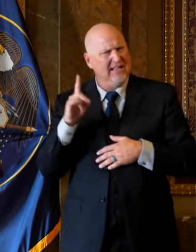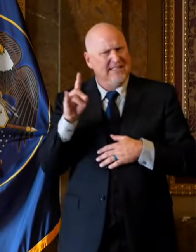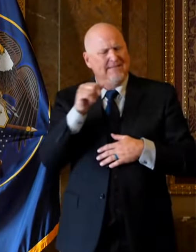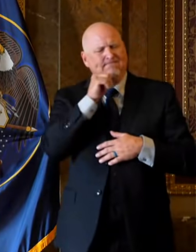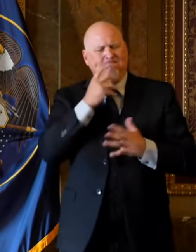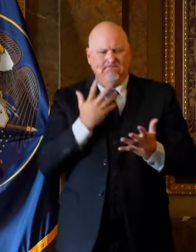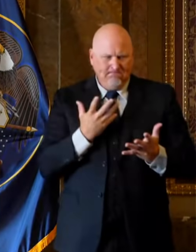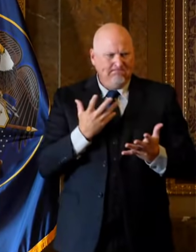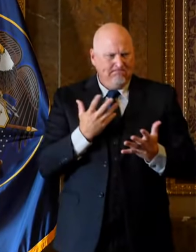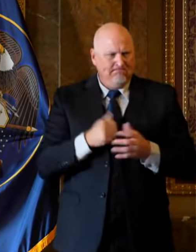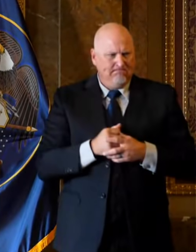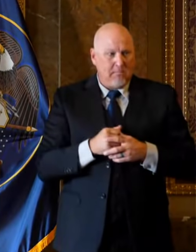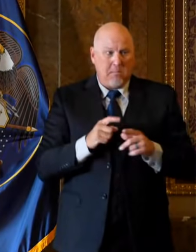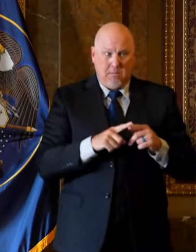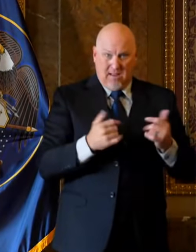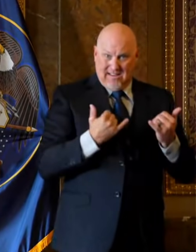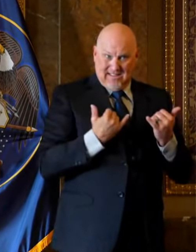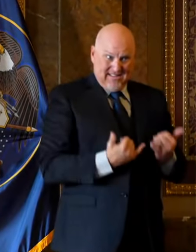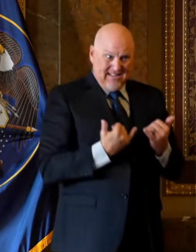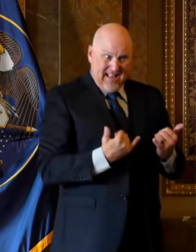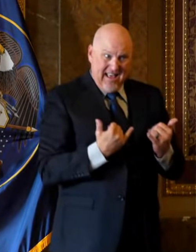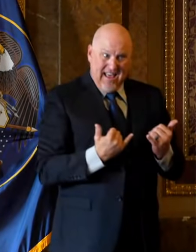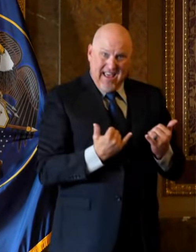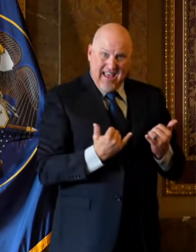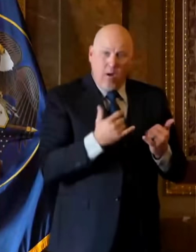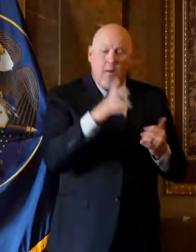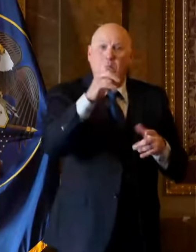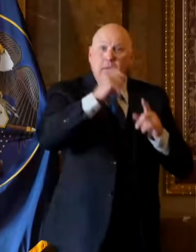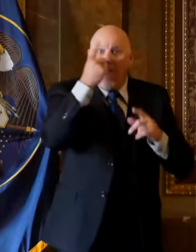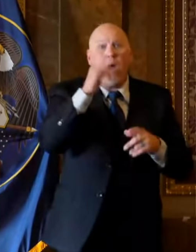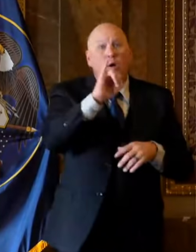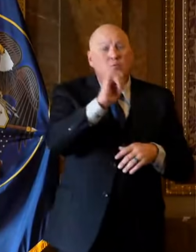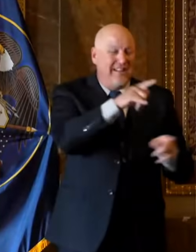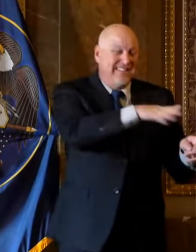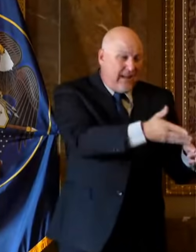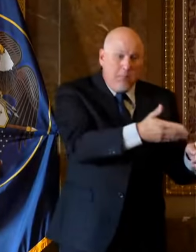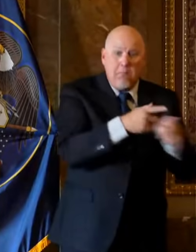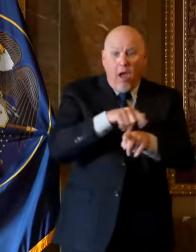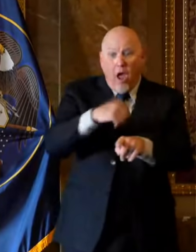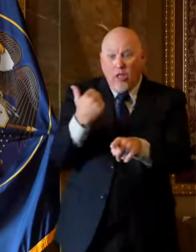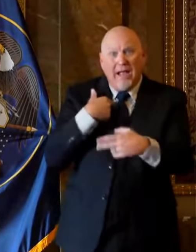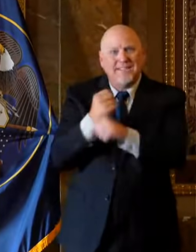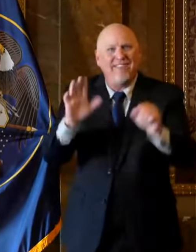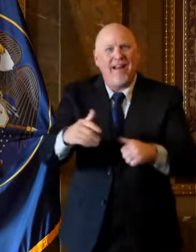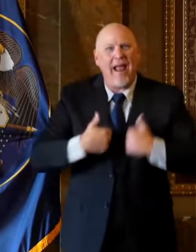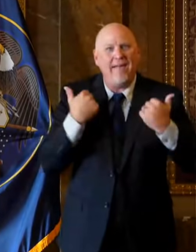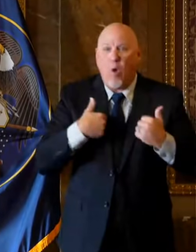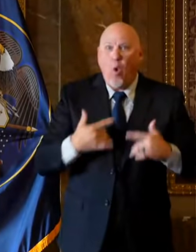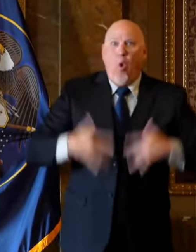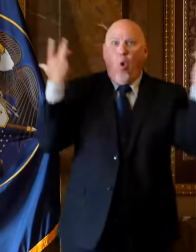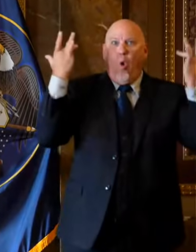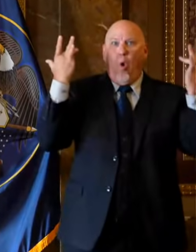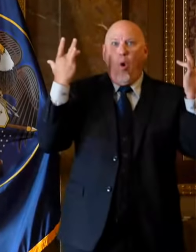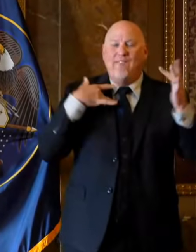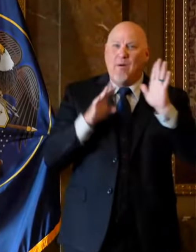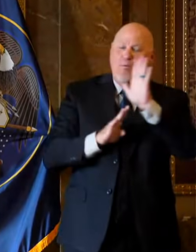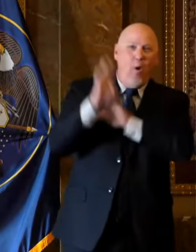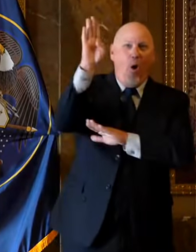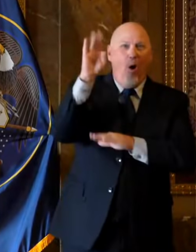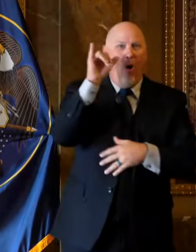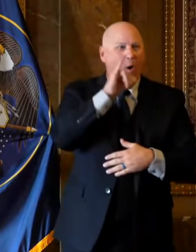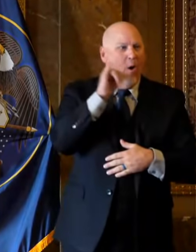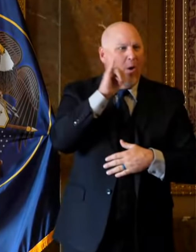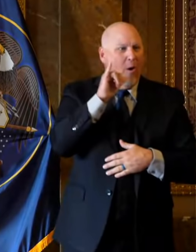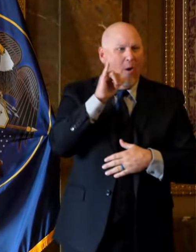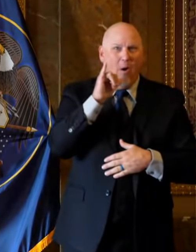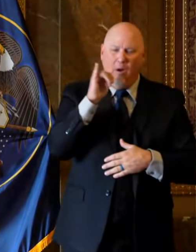patients survive. Right now, the balance is out of kilter. The withdrawals are far exceeding the